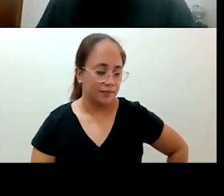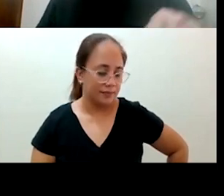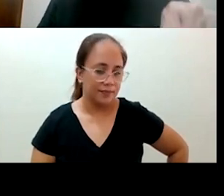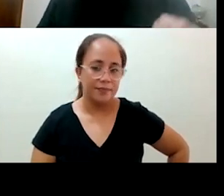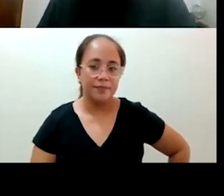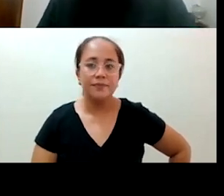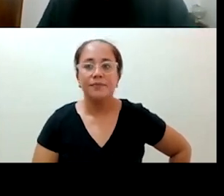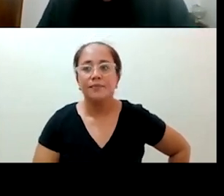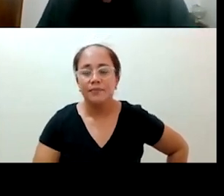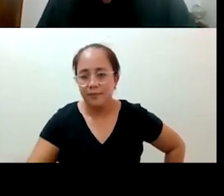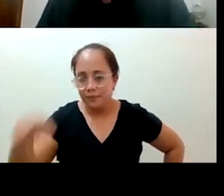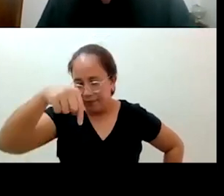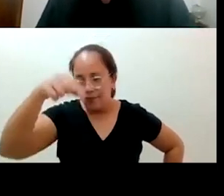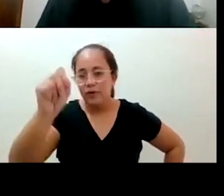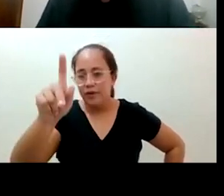Okay, go down.